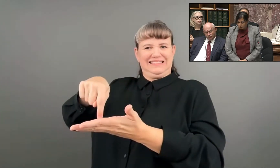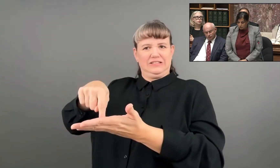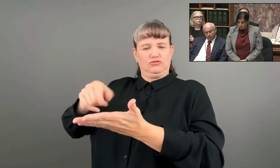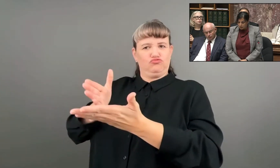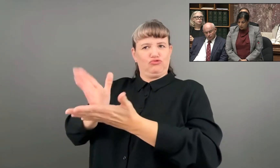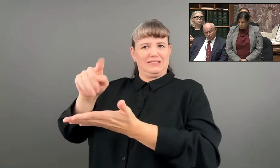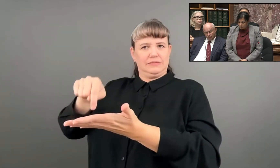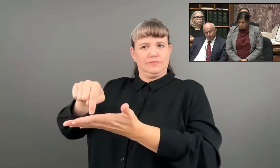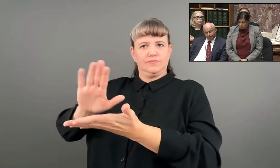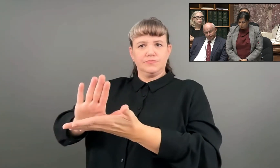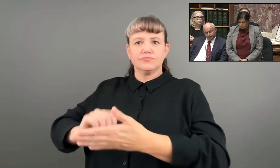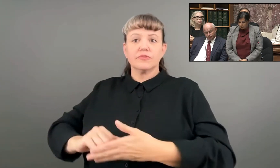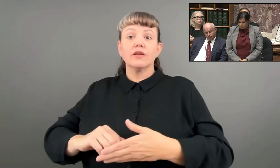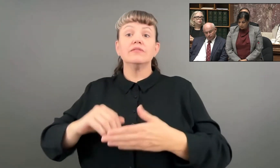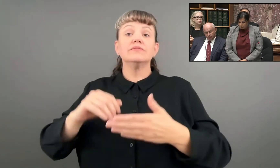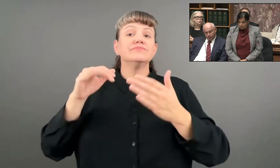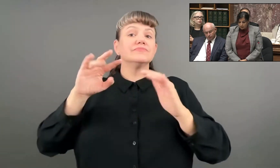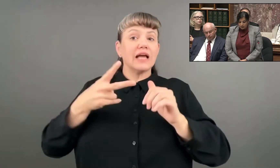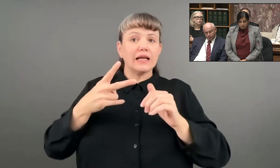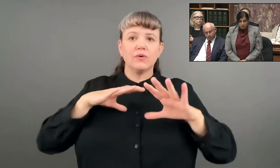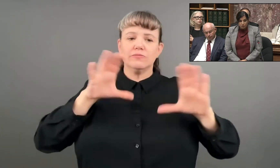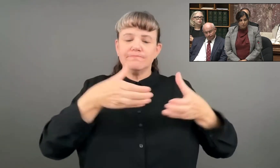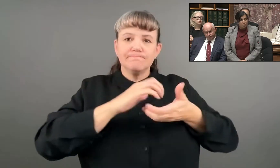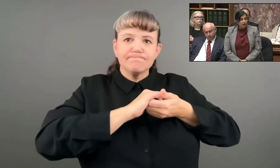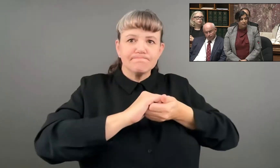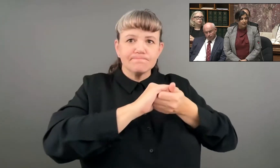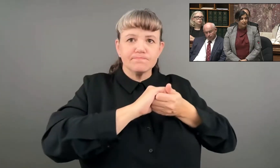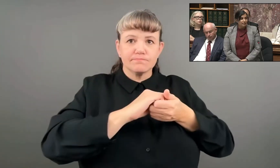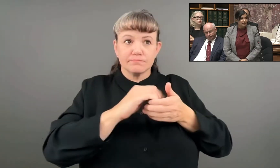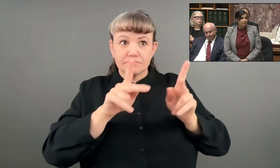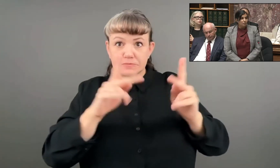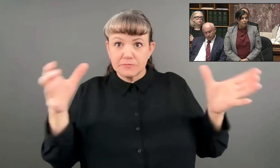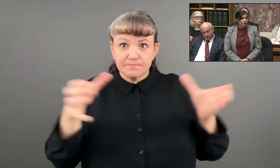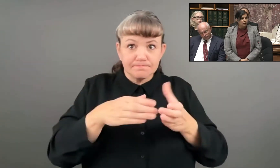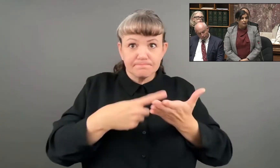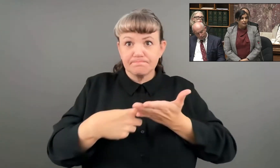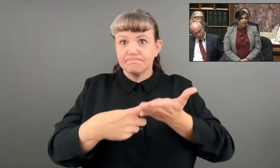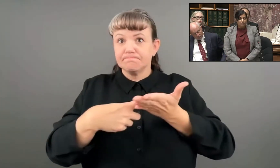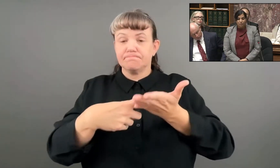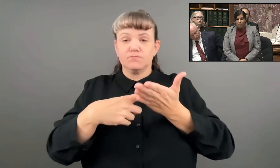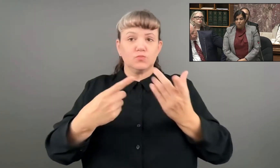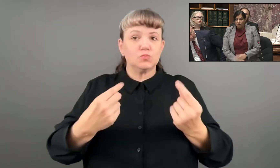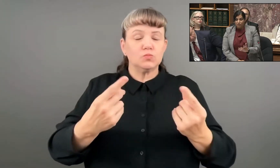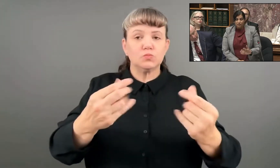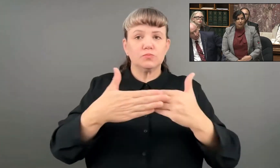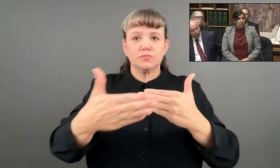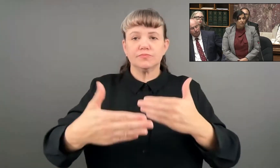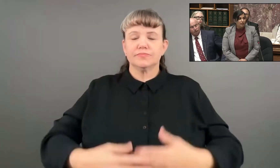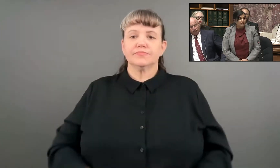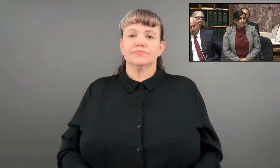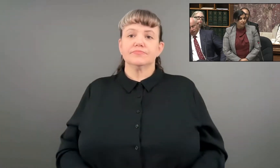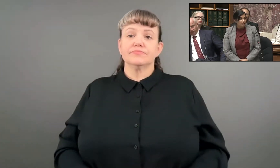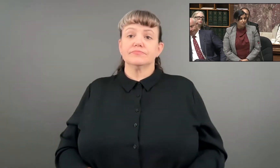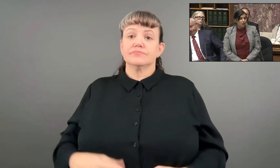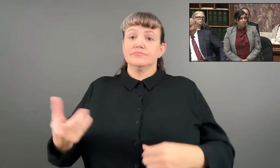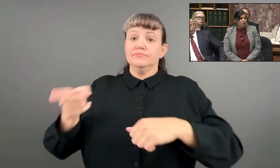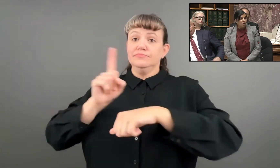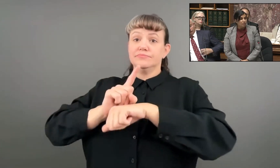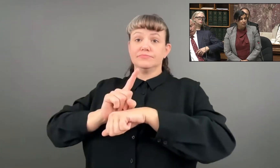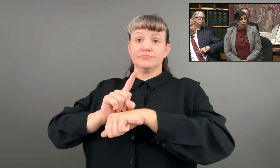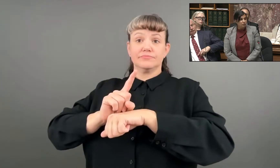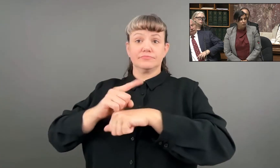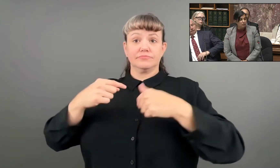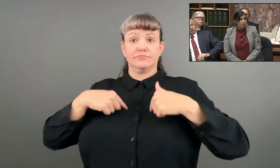the issues that were in that case. Mr. Speaker, I can't stand before this House and talk